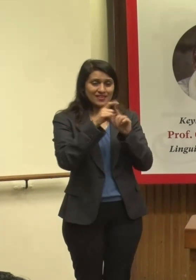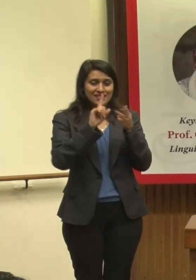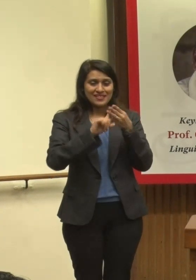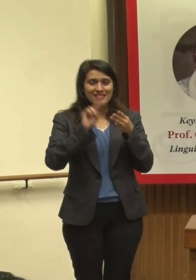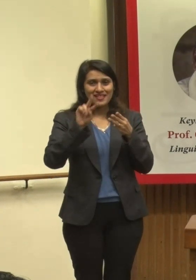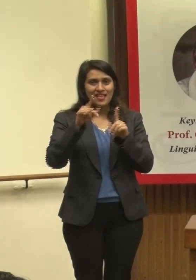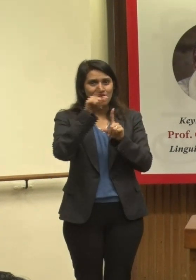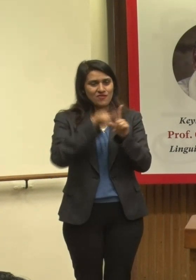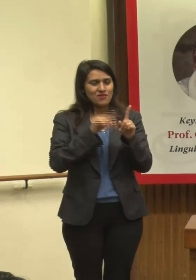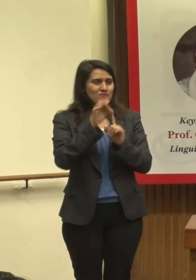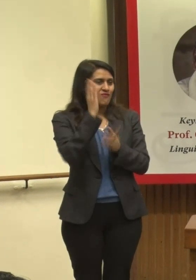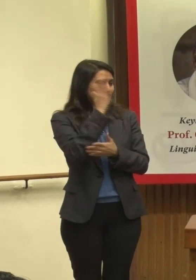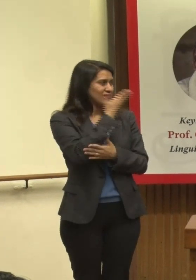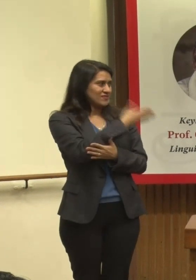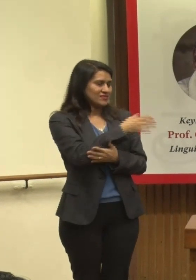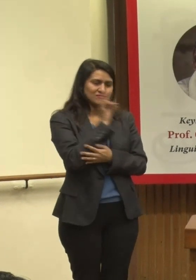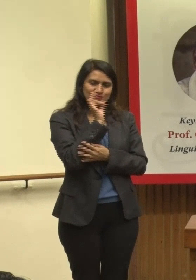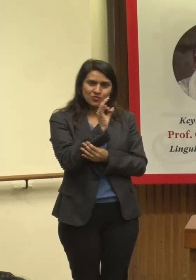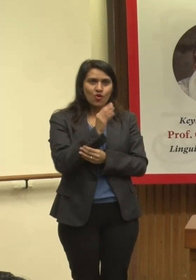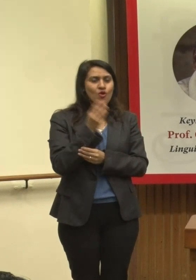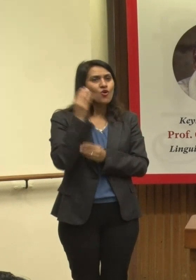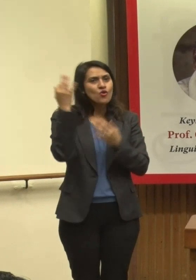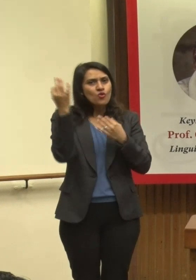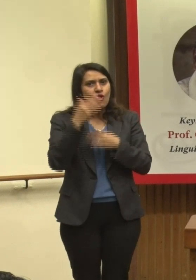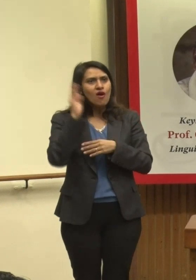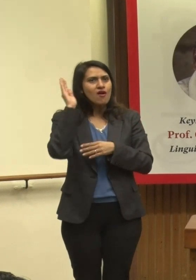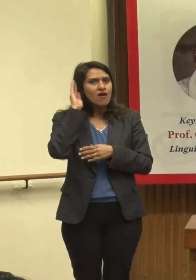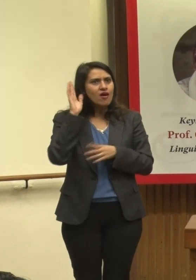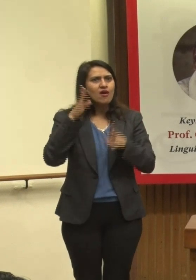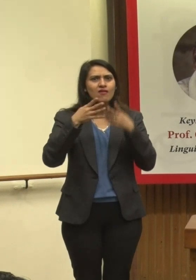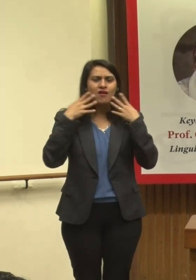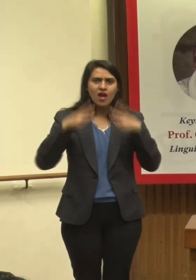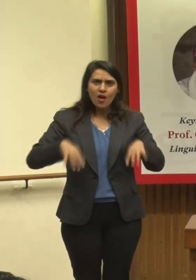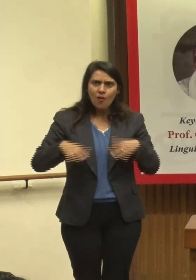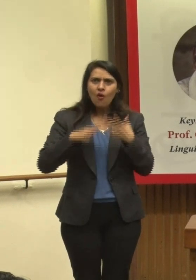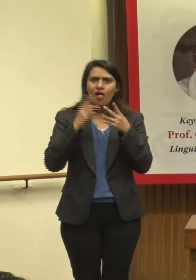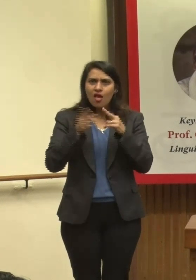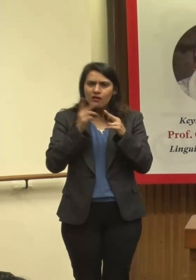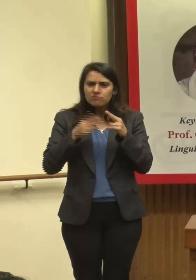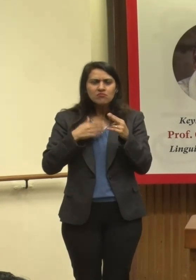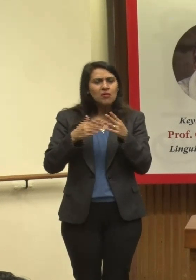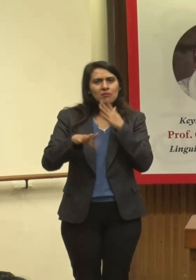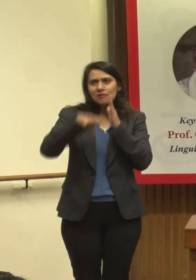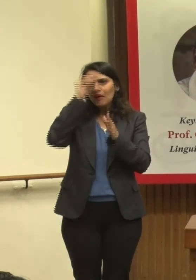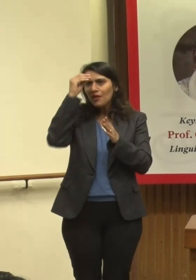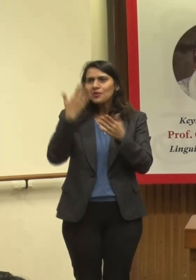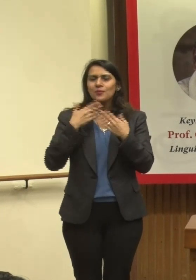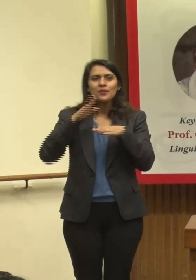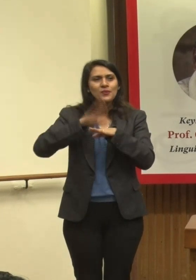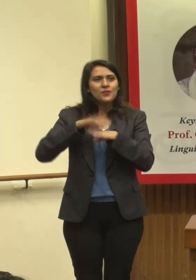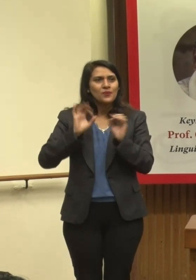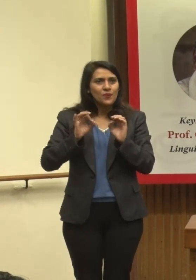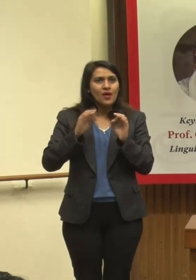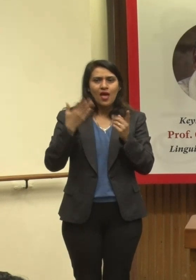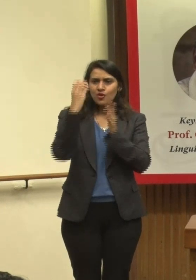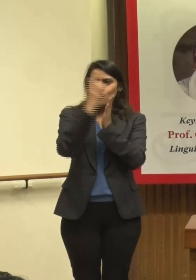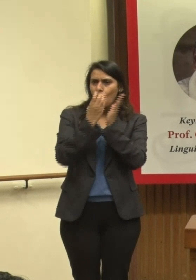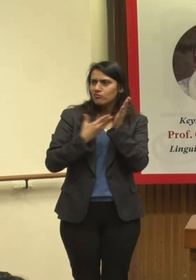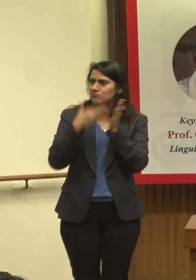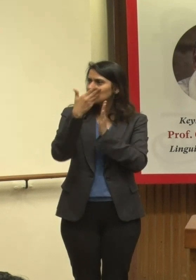today. We knew about denotified tribes. It's not something that we study up. It's not part of any